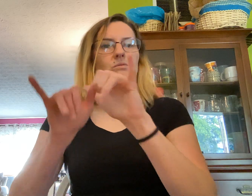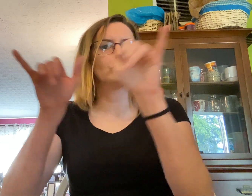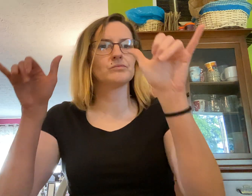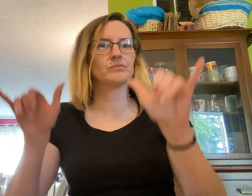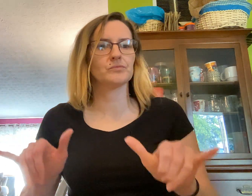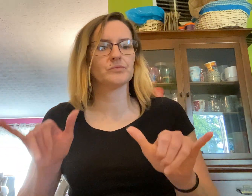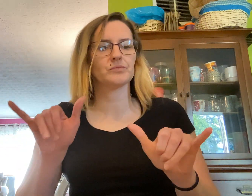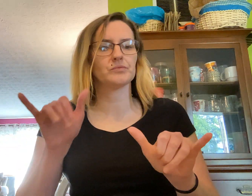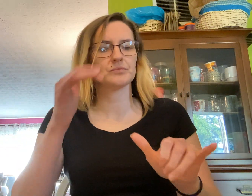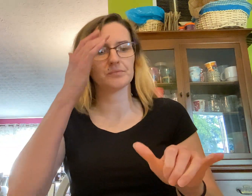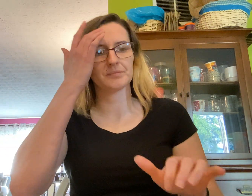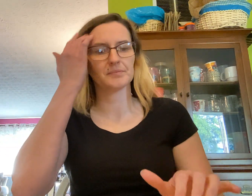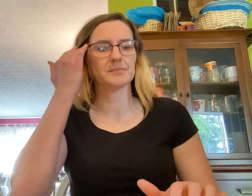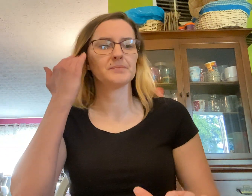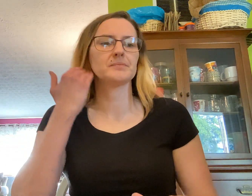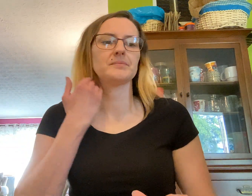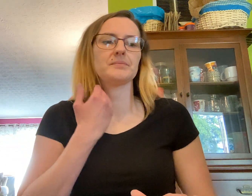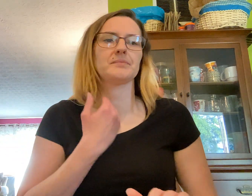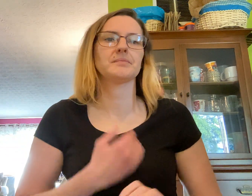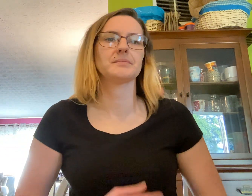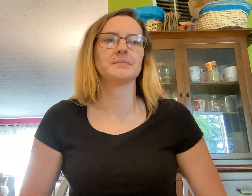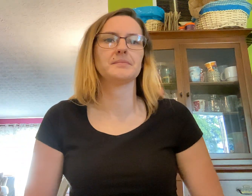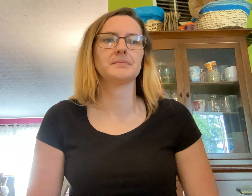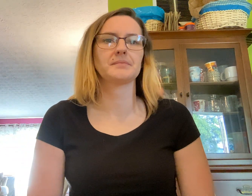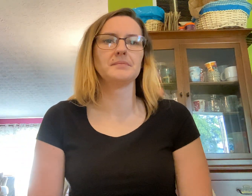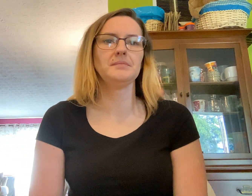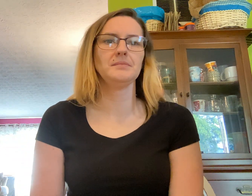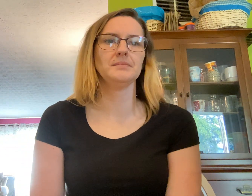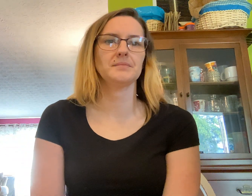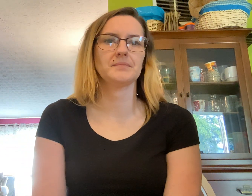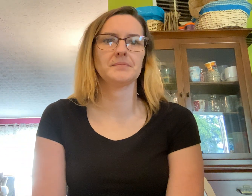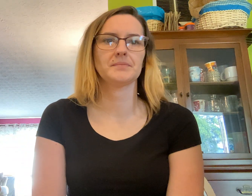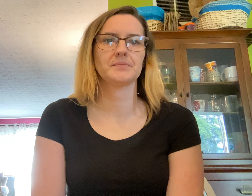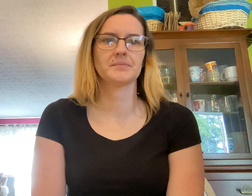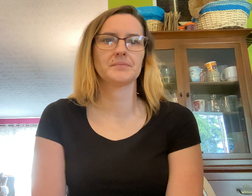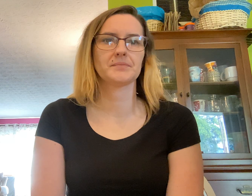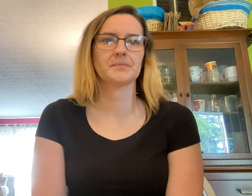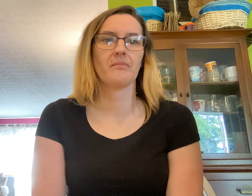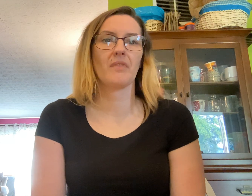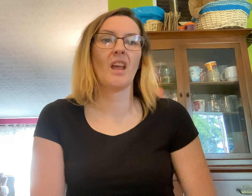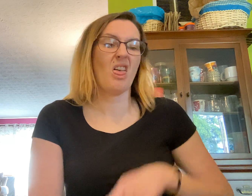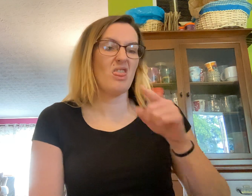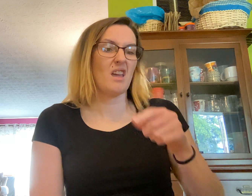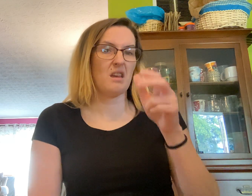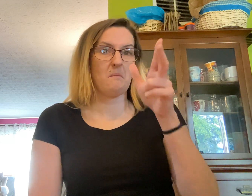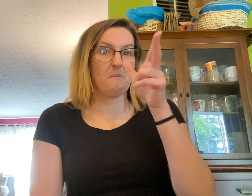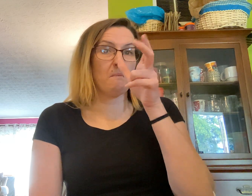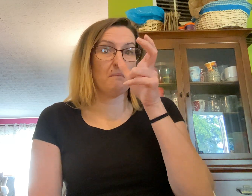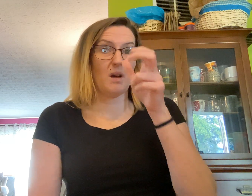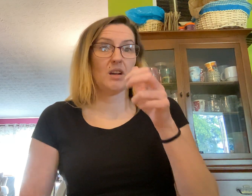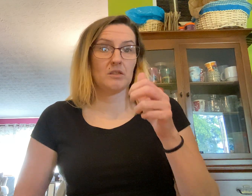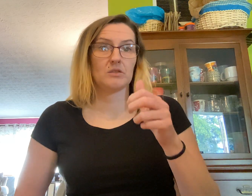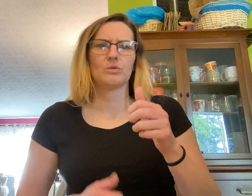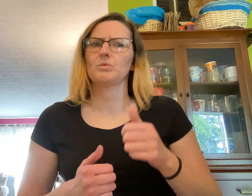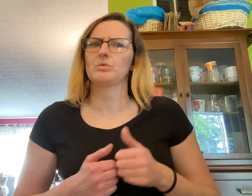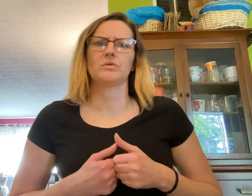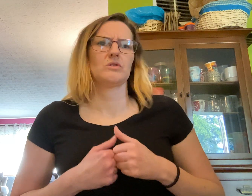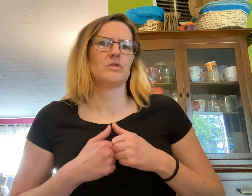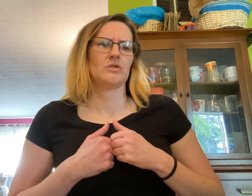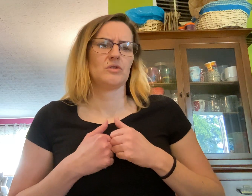highly invasive. I mean, you want to talk about survivors. This plant, you cut it down and it's